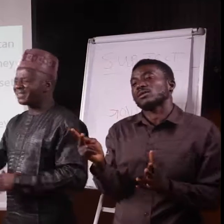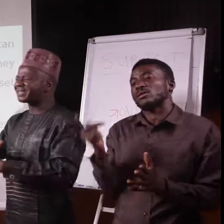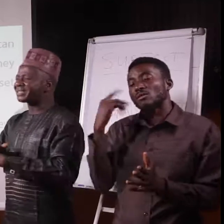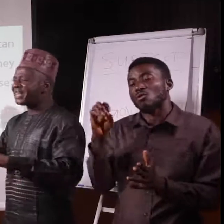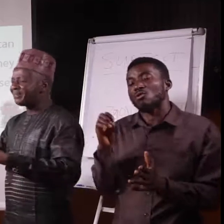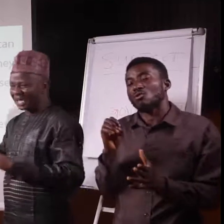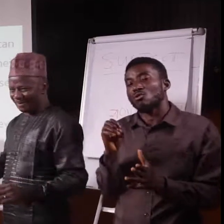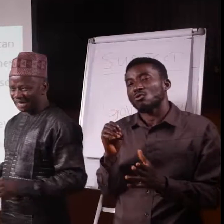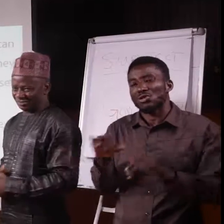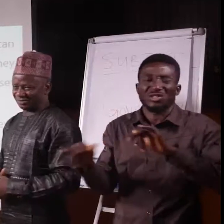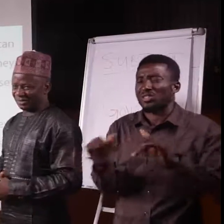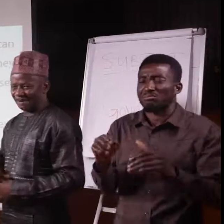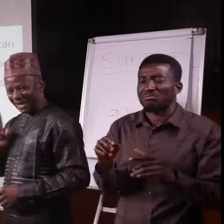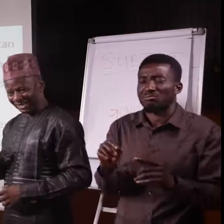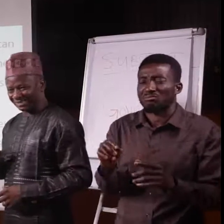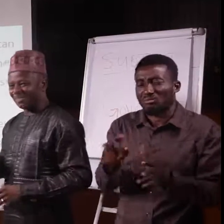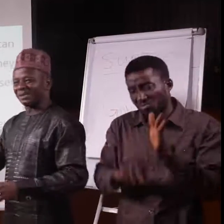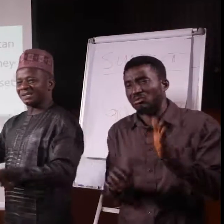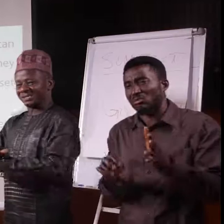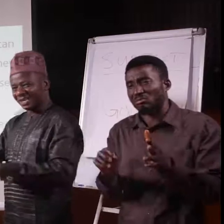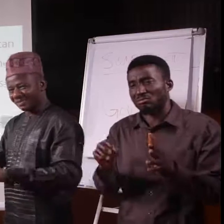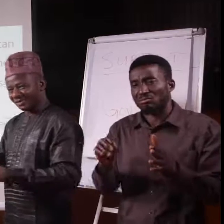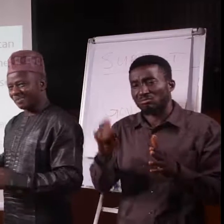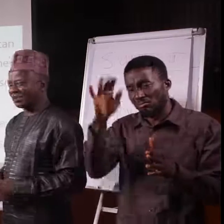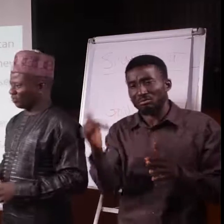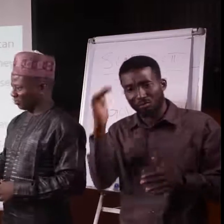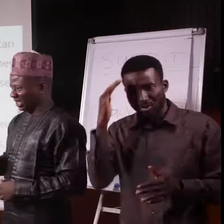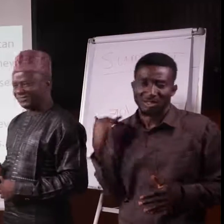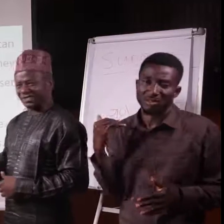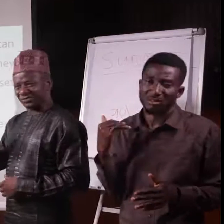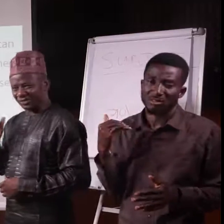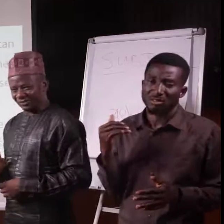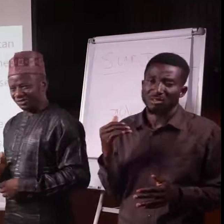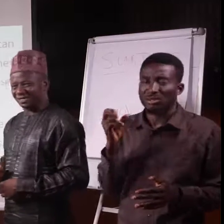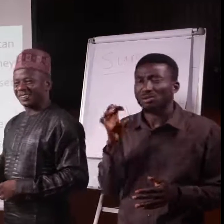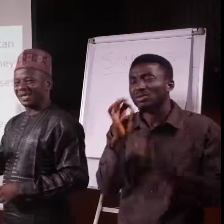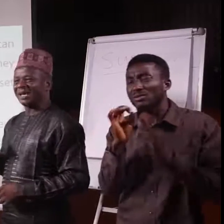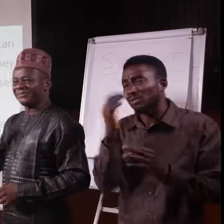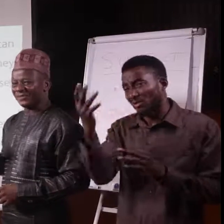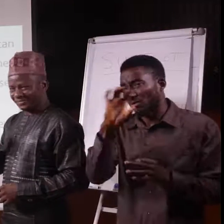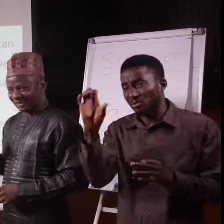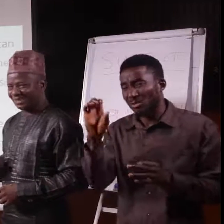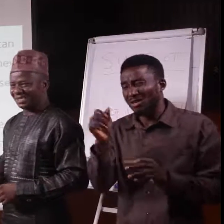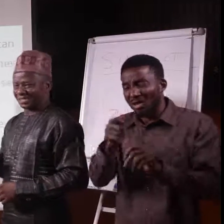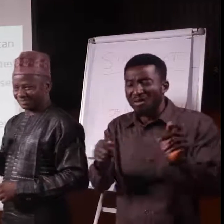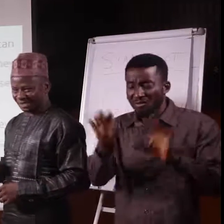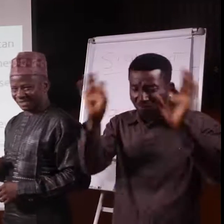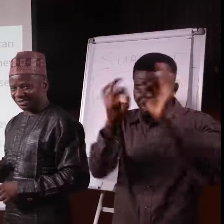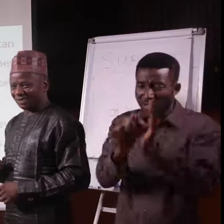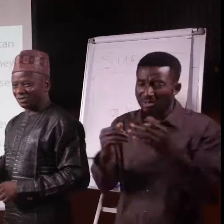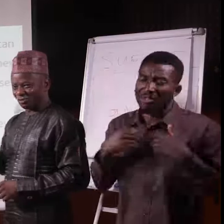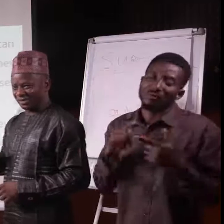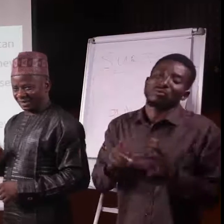pay the same amount per head. That is levy. So if it is 500, every family is